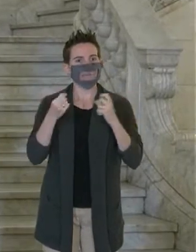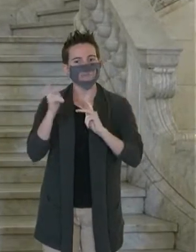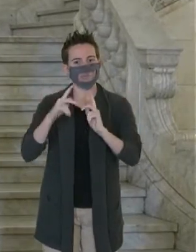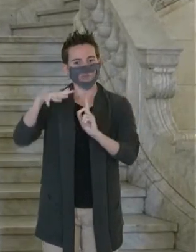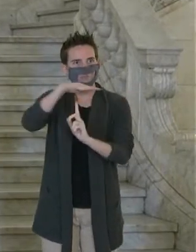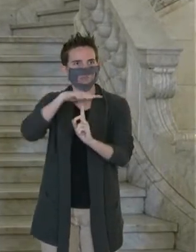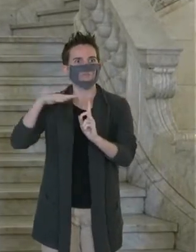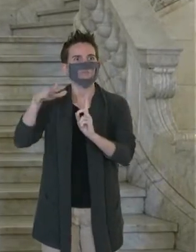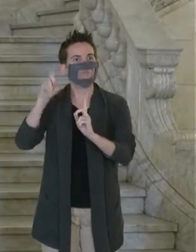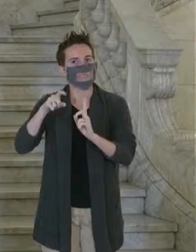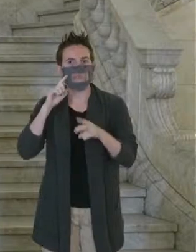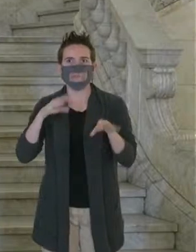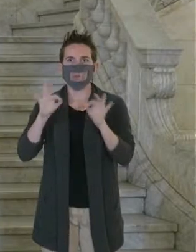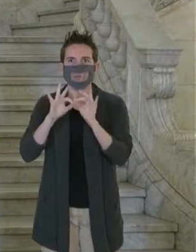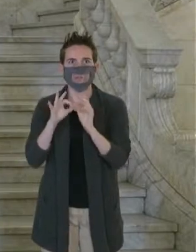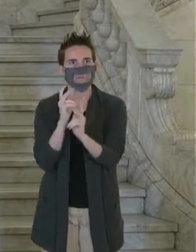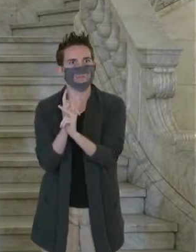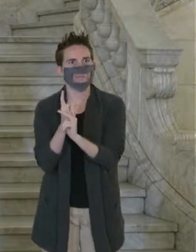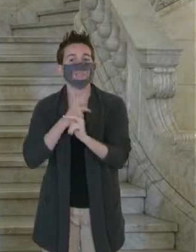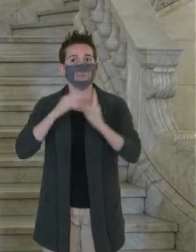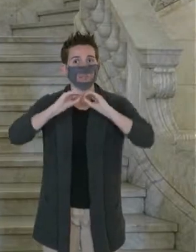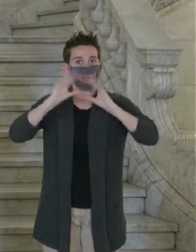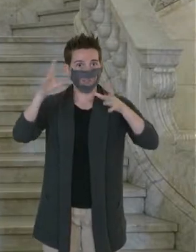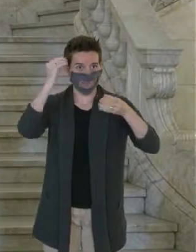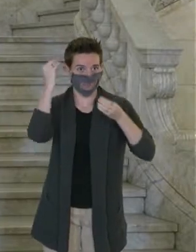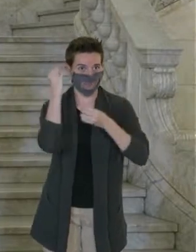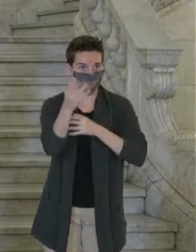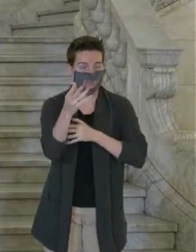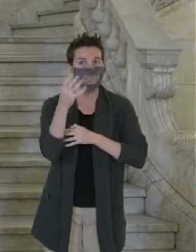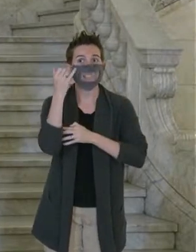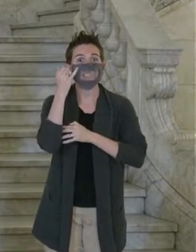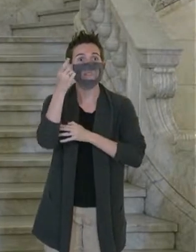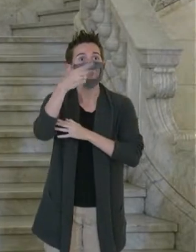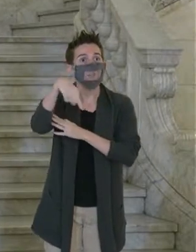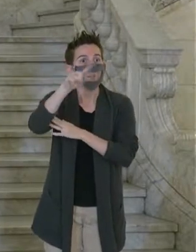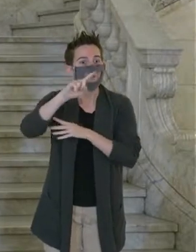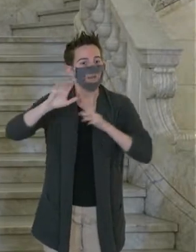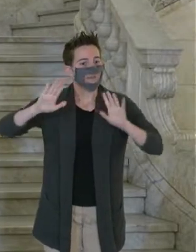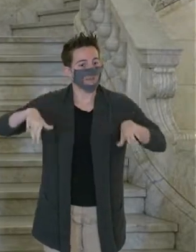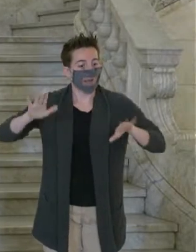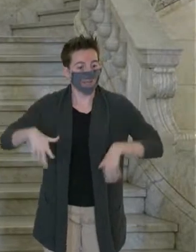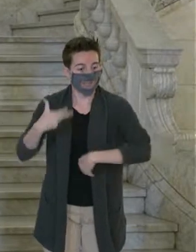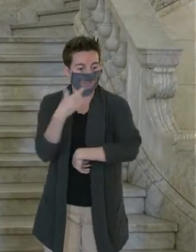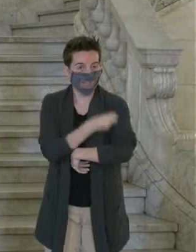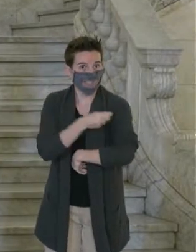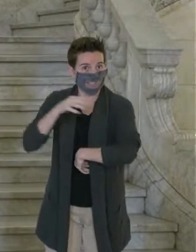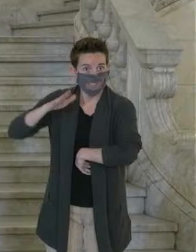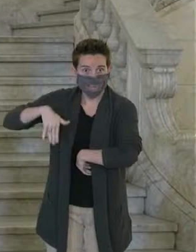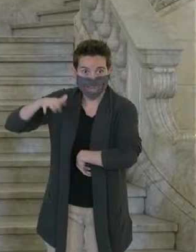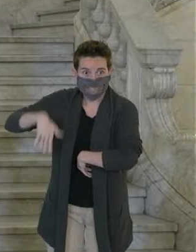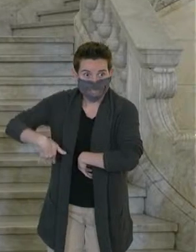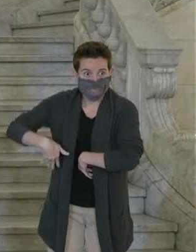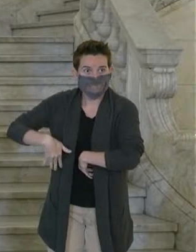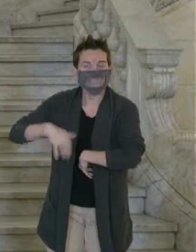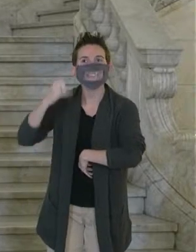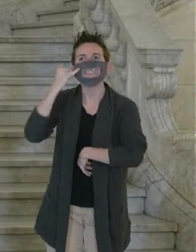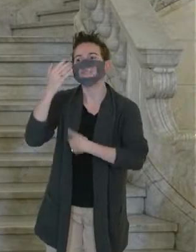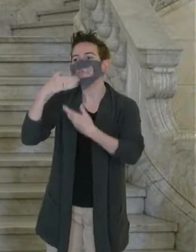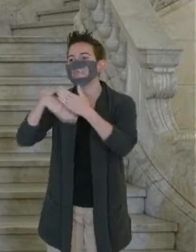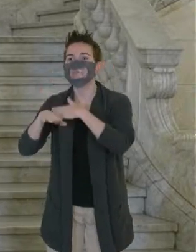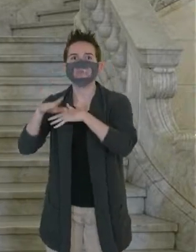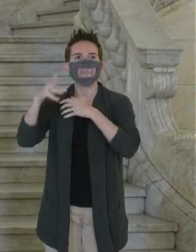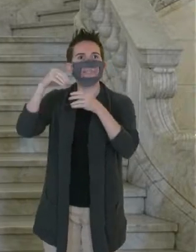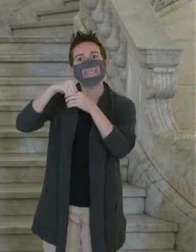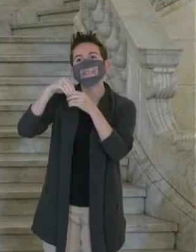us. Let me be clear. If you are not vaccinated, going indoors or